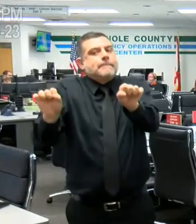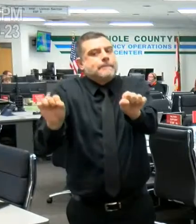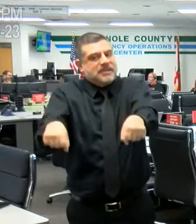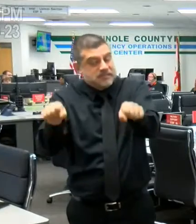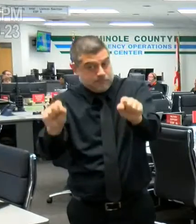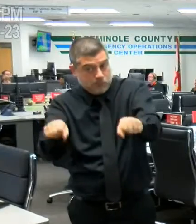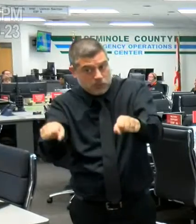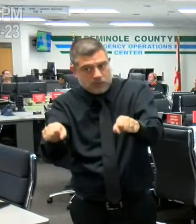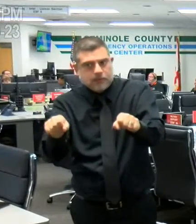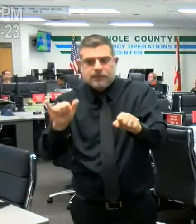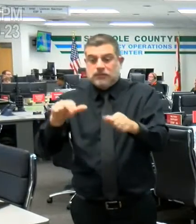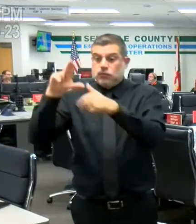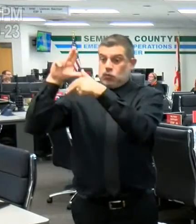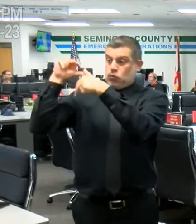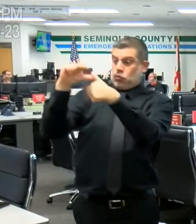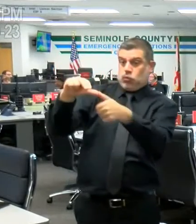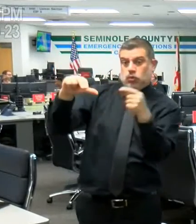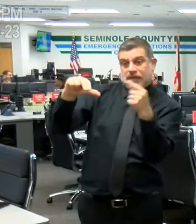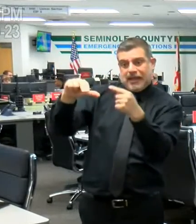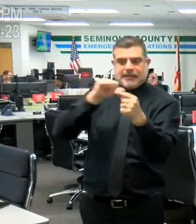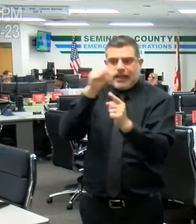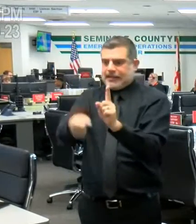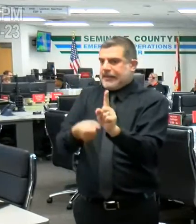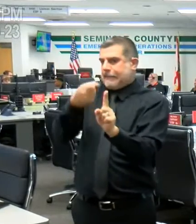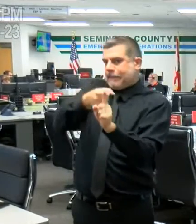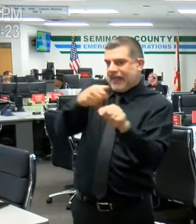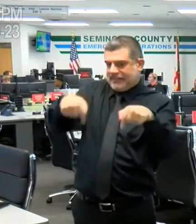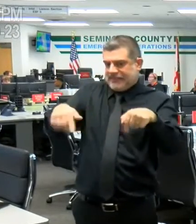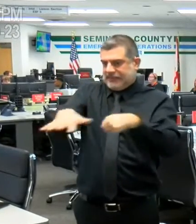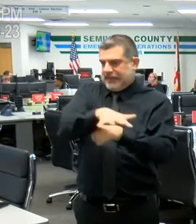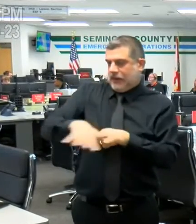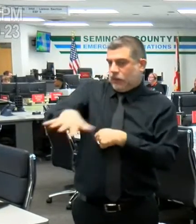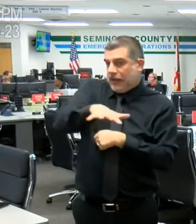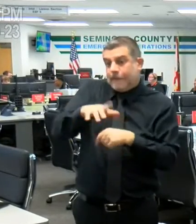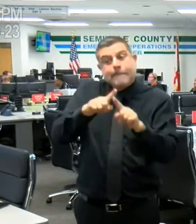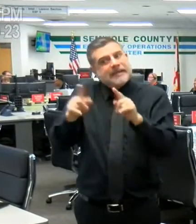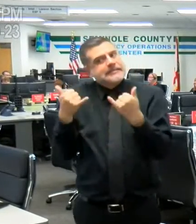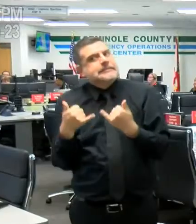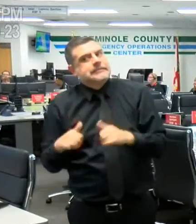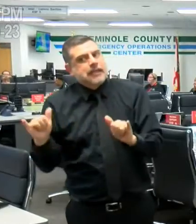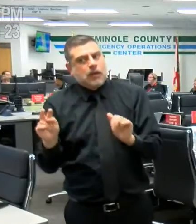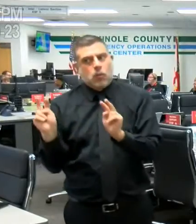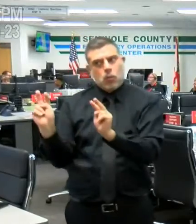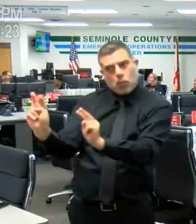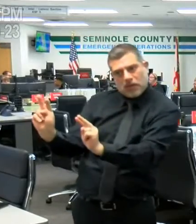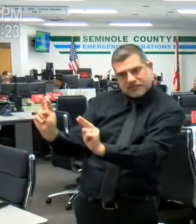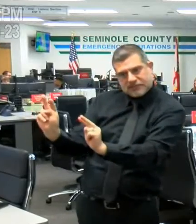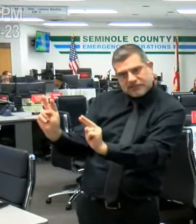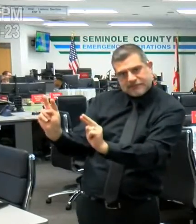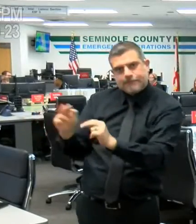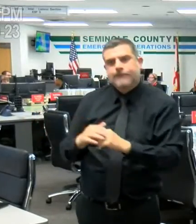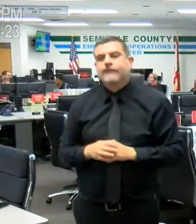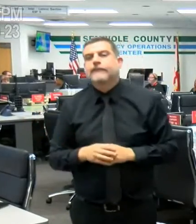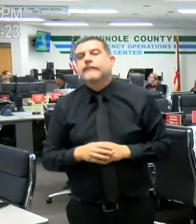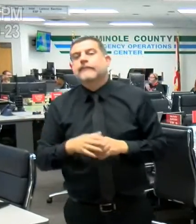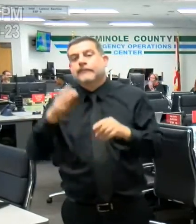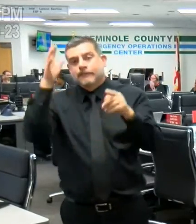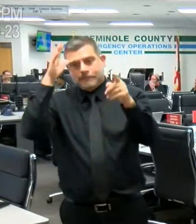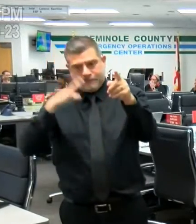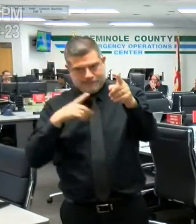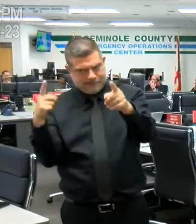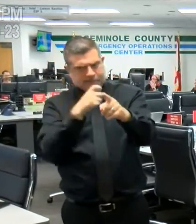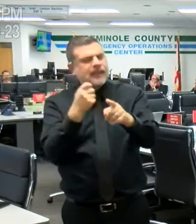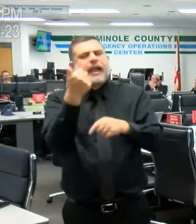storm certainly has the capability of doing. And seeing that most of our stations are taking this right now, any